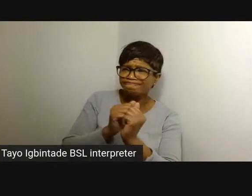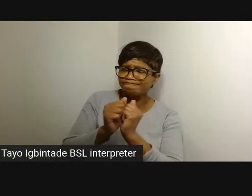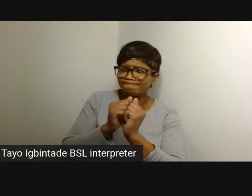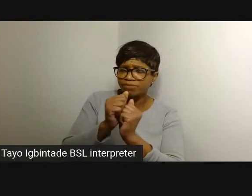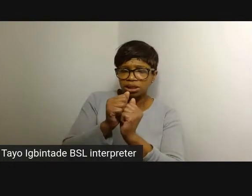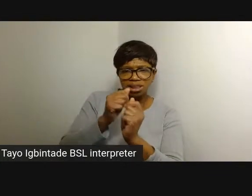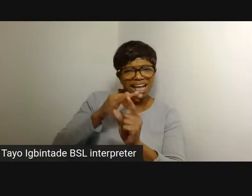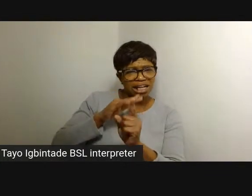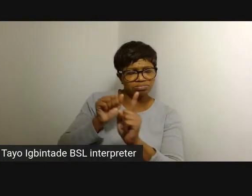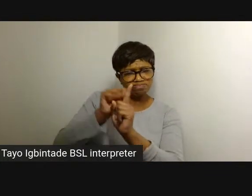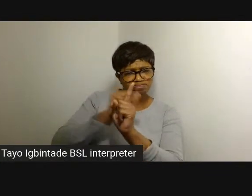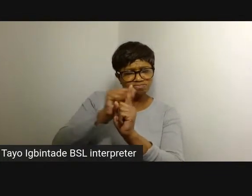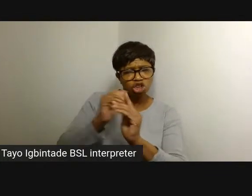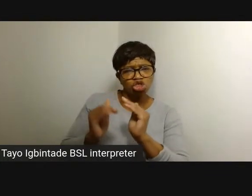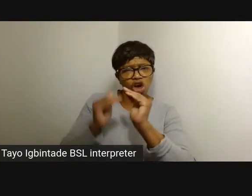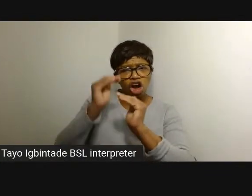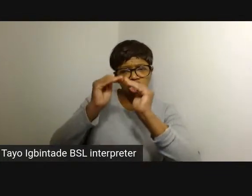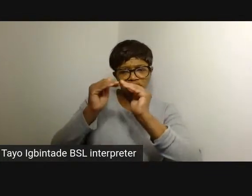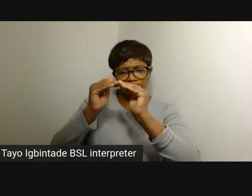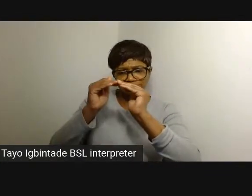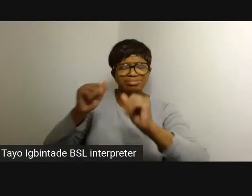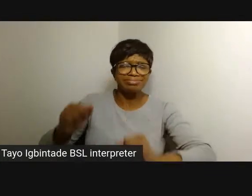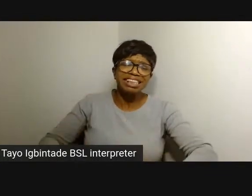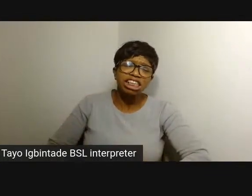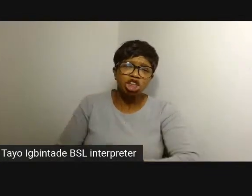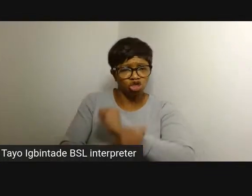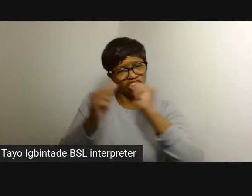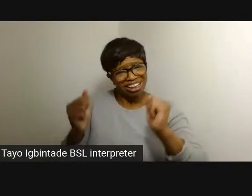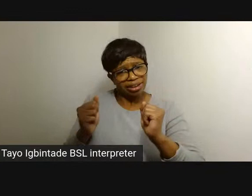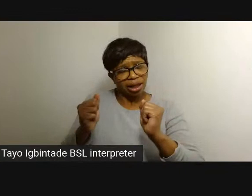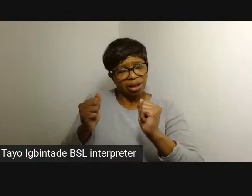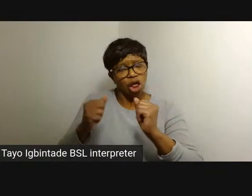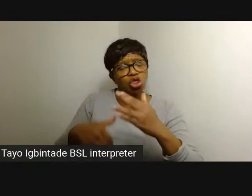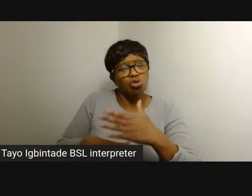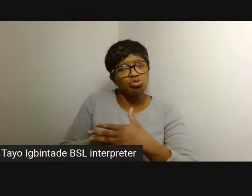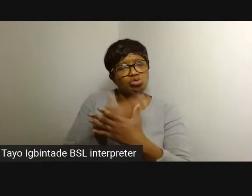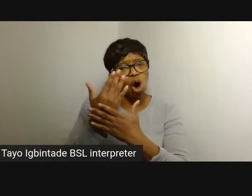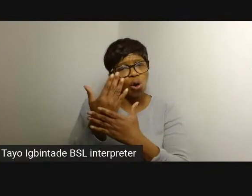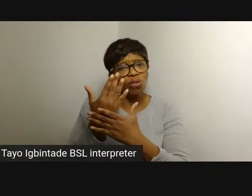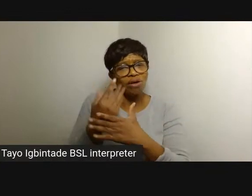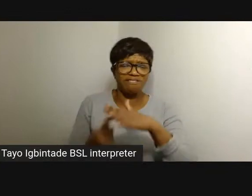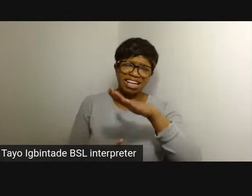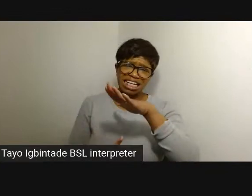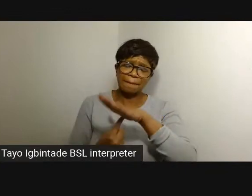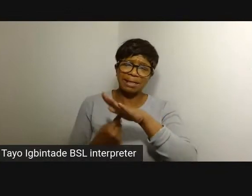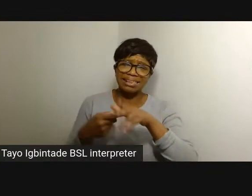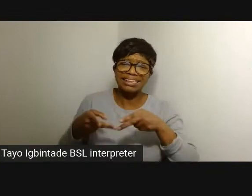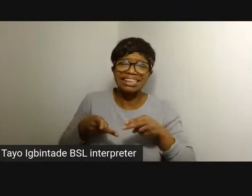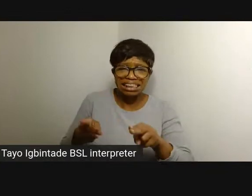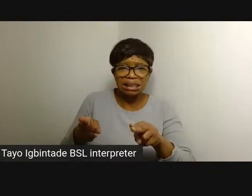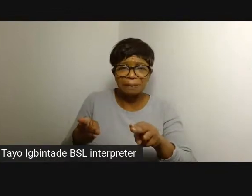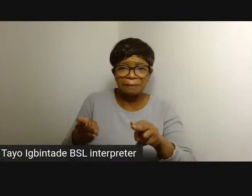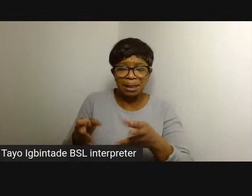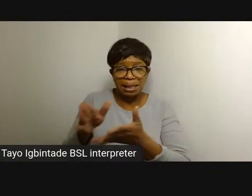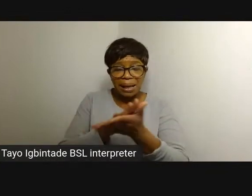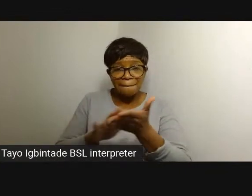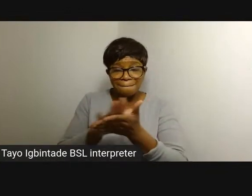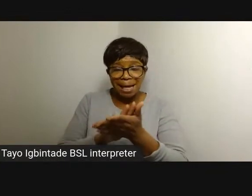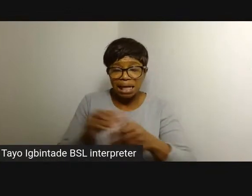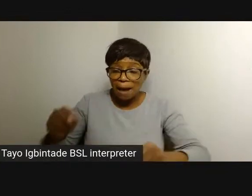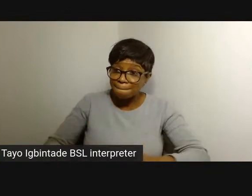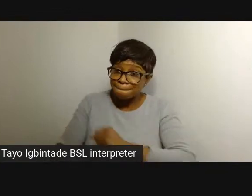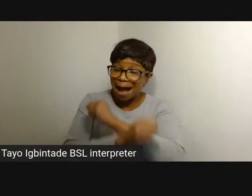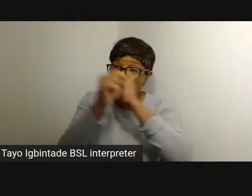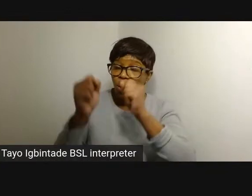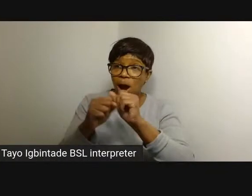and strengthened the evolution of a capitalist system that has centralized power and wealth in the